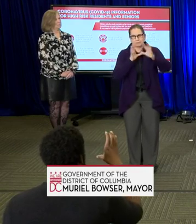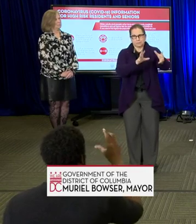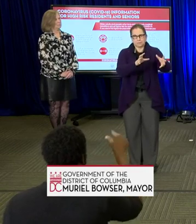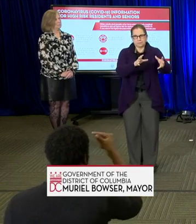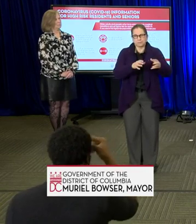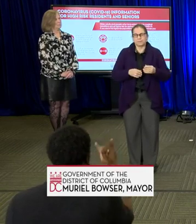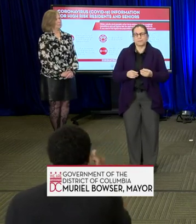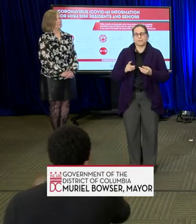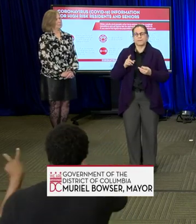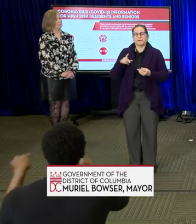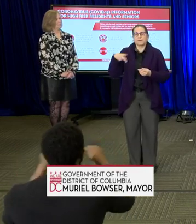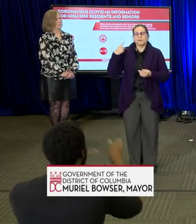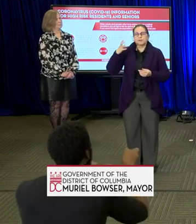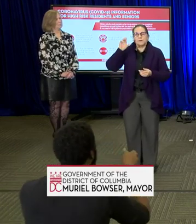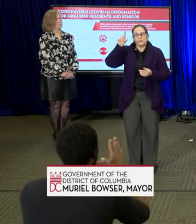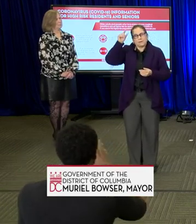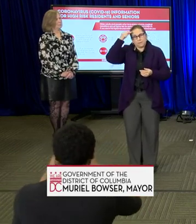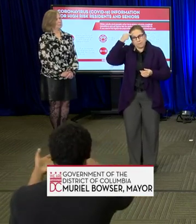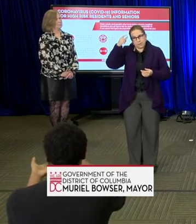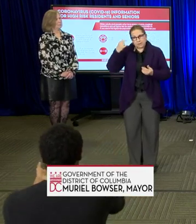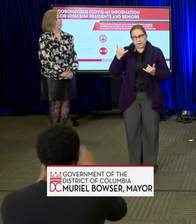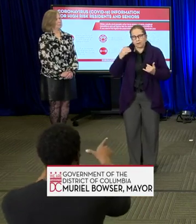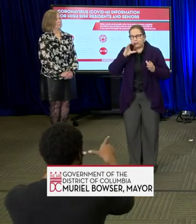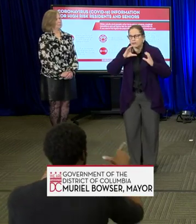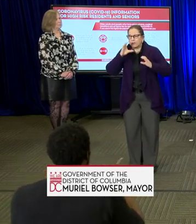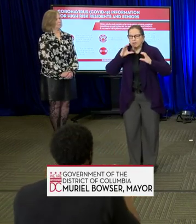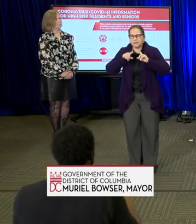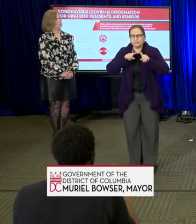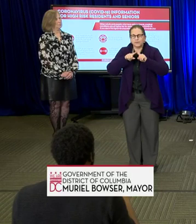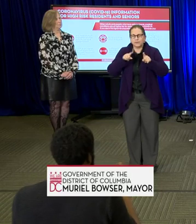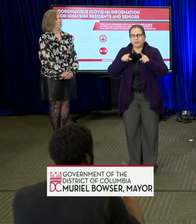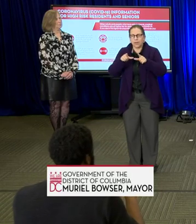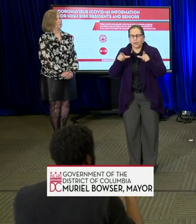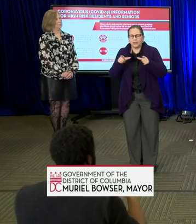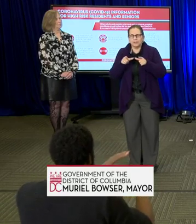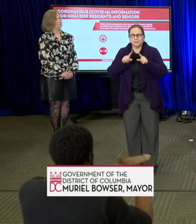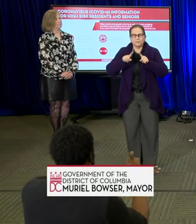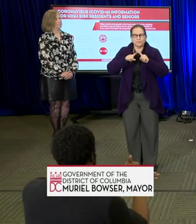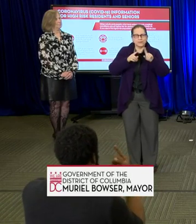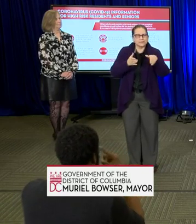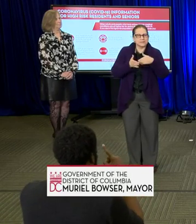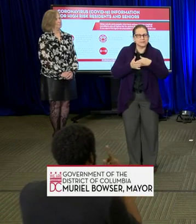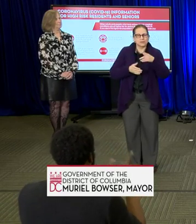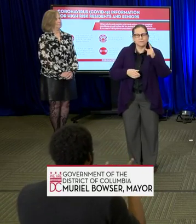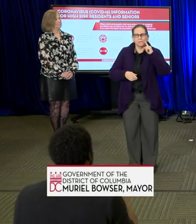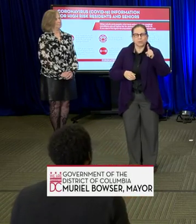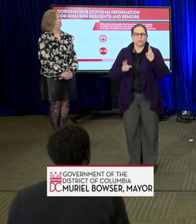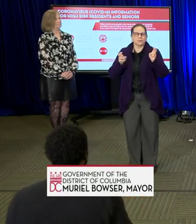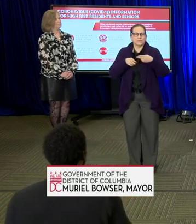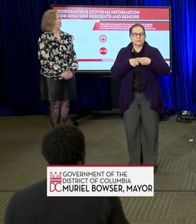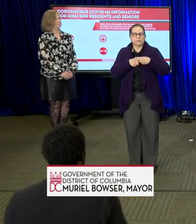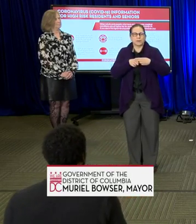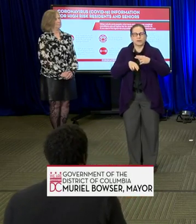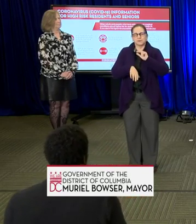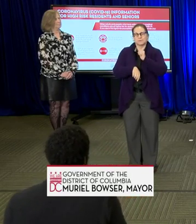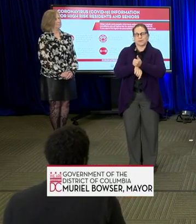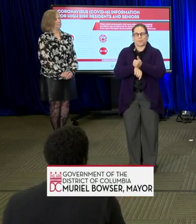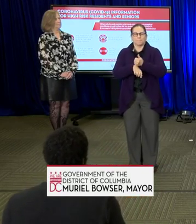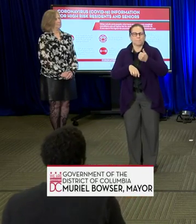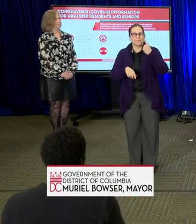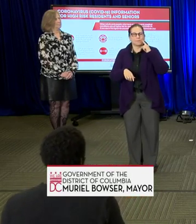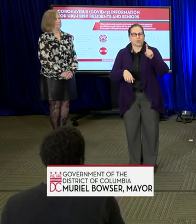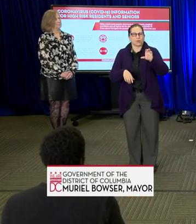and facilities to prepare for surge. And the fourth line of effort, which really hinges